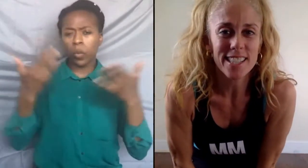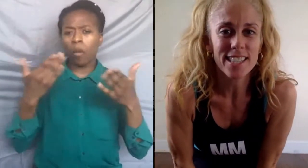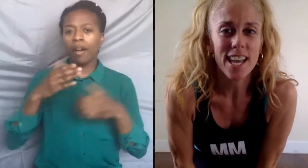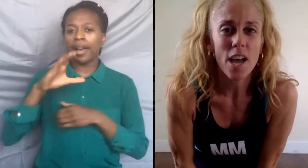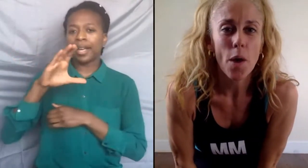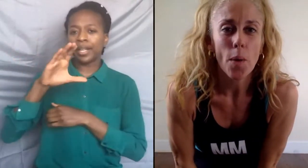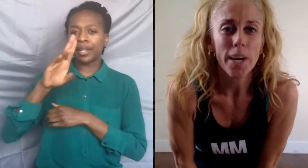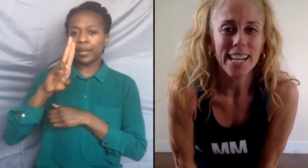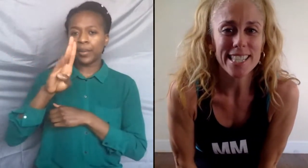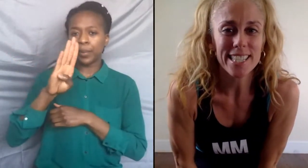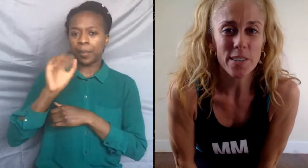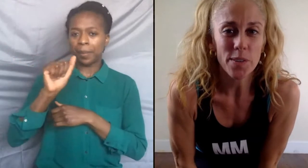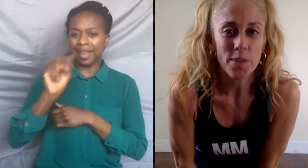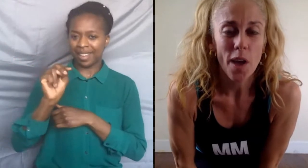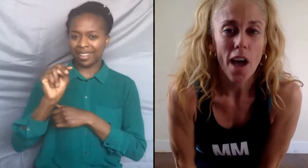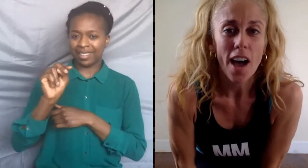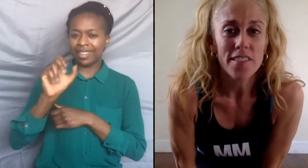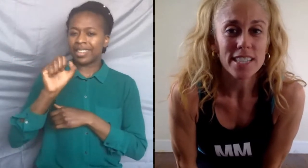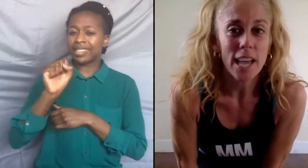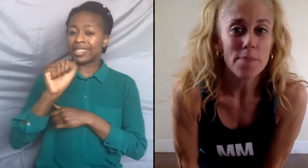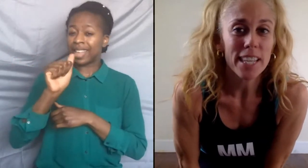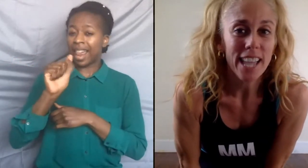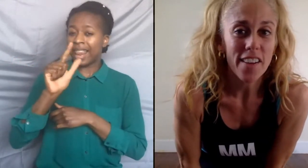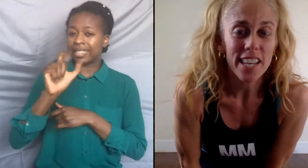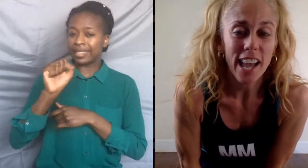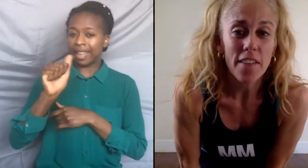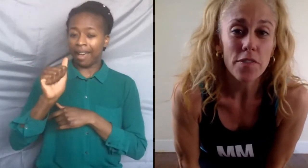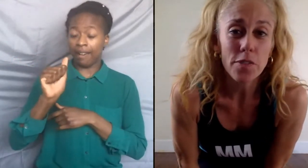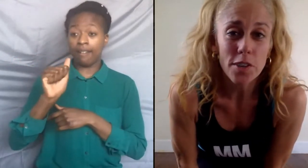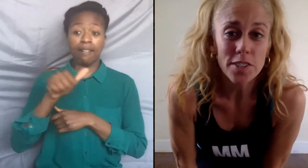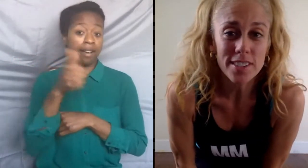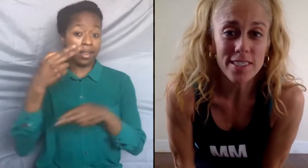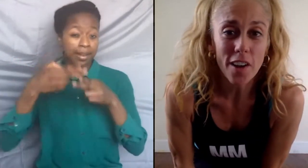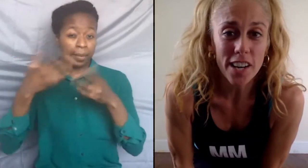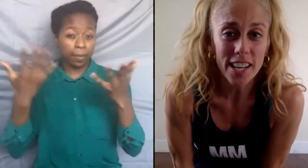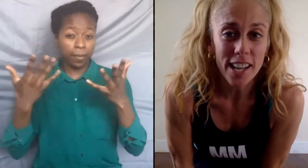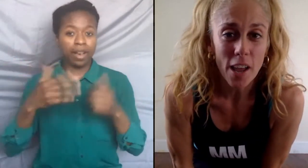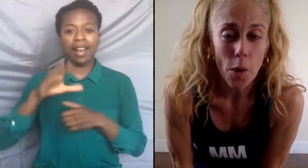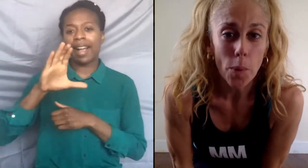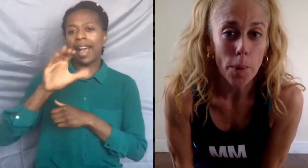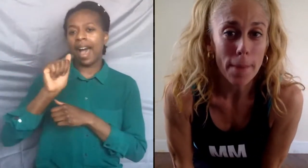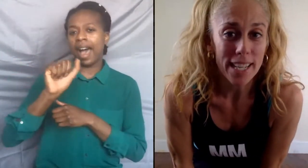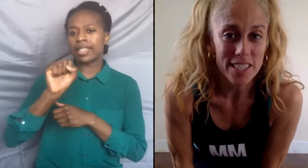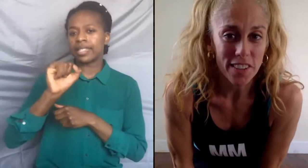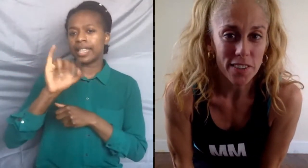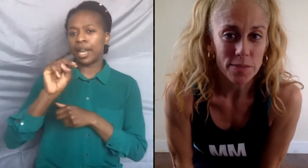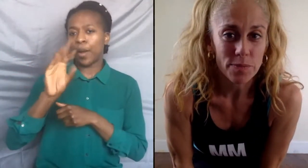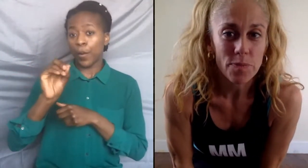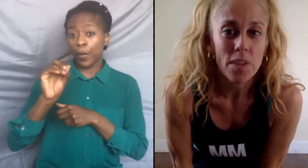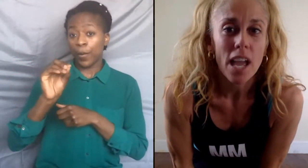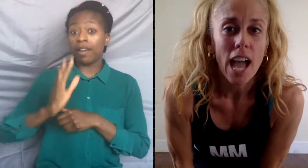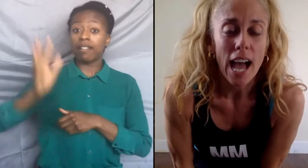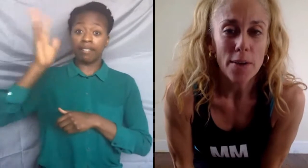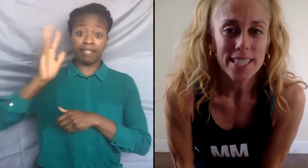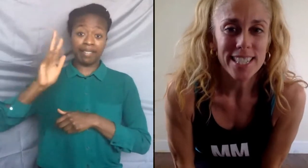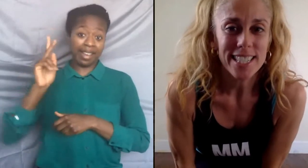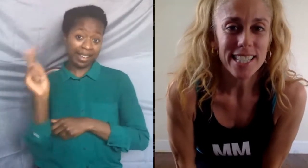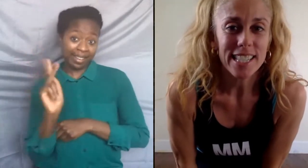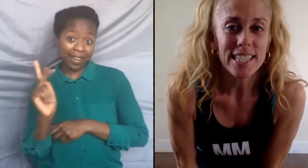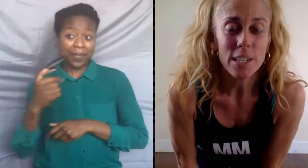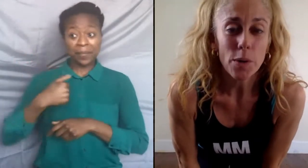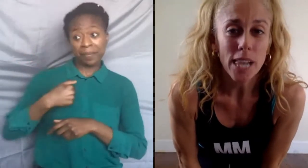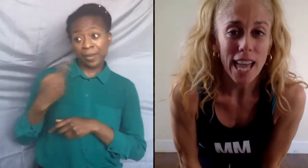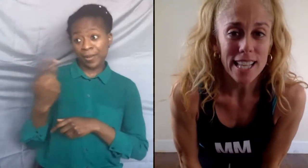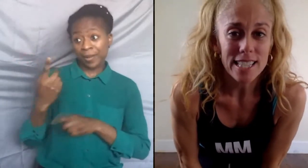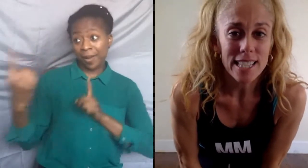style salsa or casino of the type that Carrie and I first started when we met each other. I was teaching